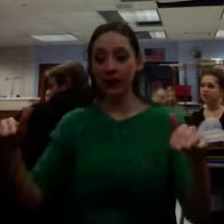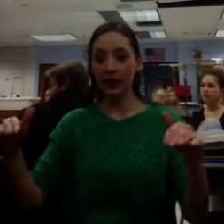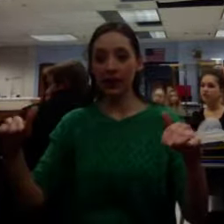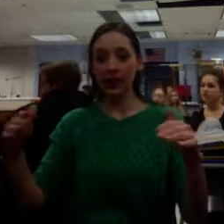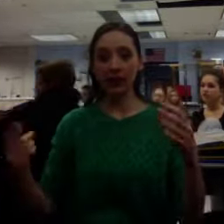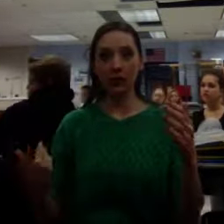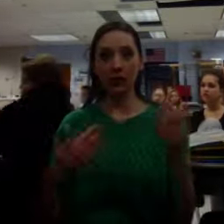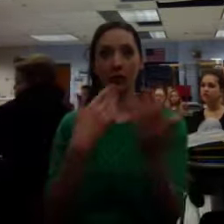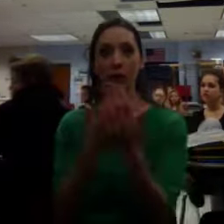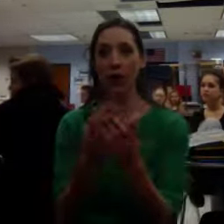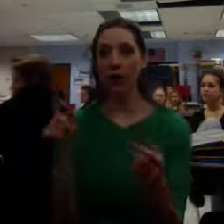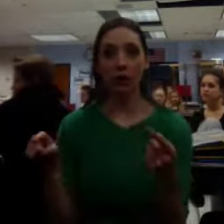more.